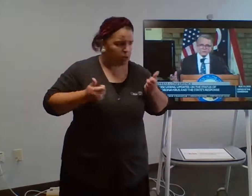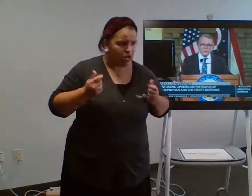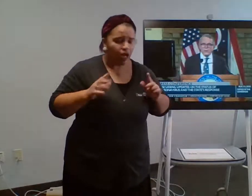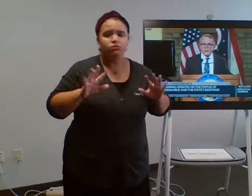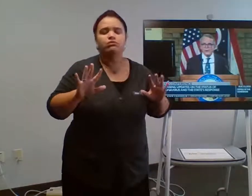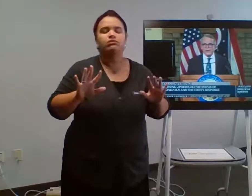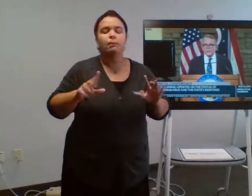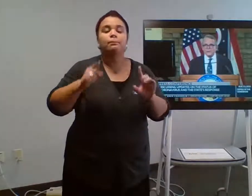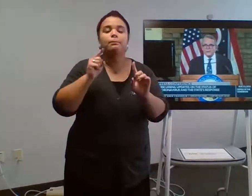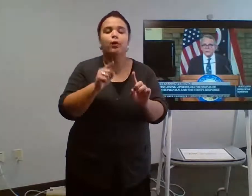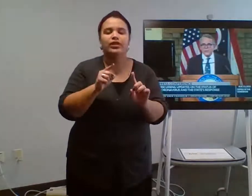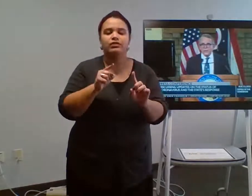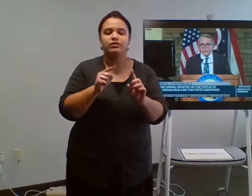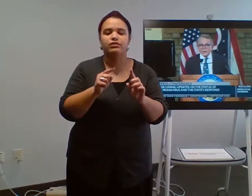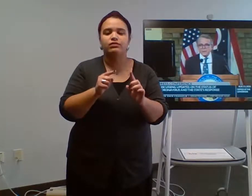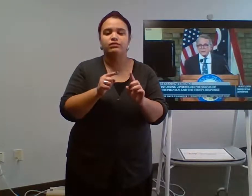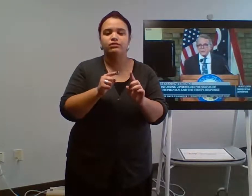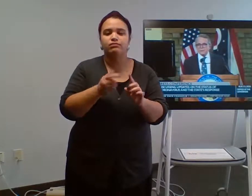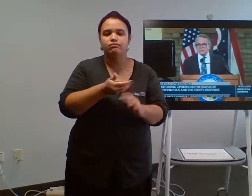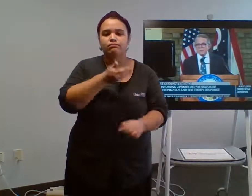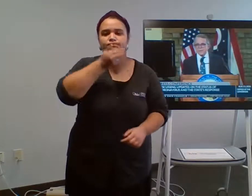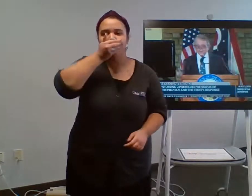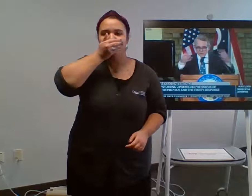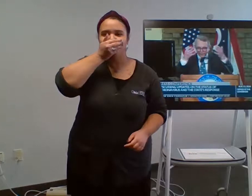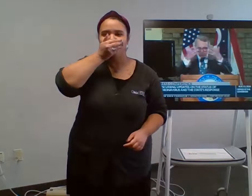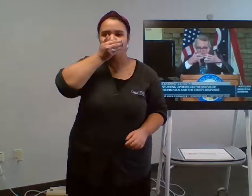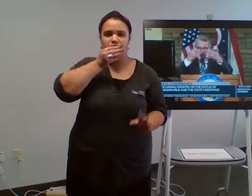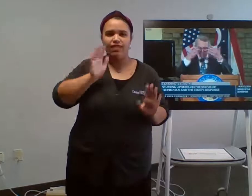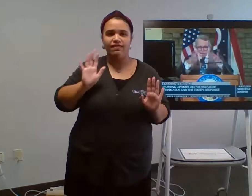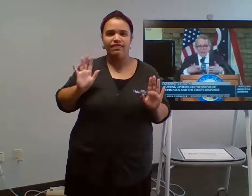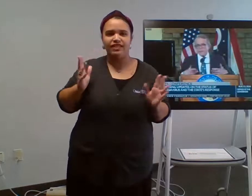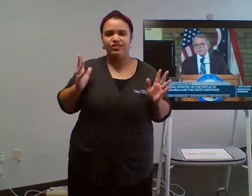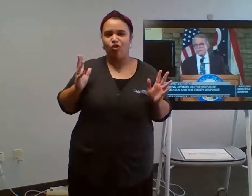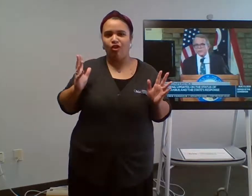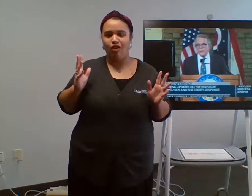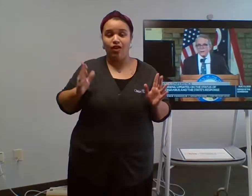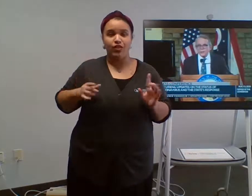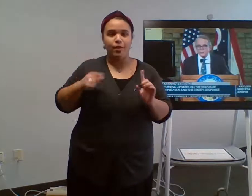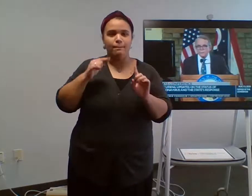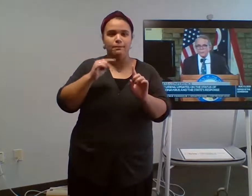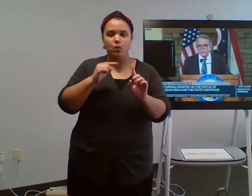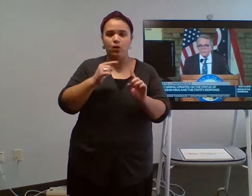homemade, they can be all kinds of things, but it's getting that blockage.